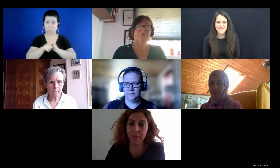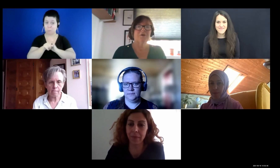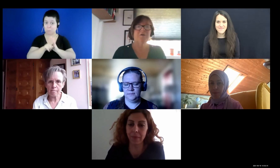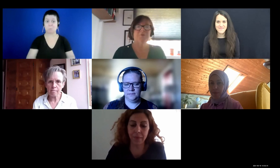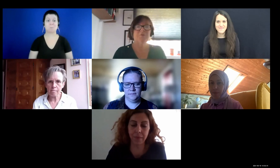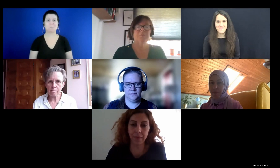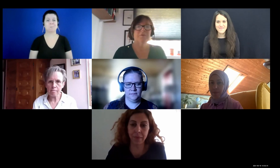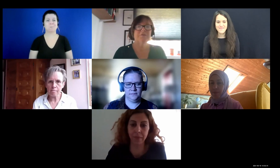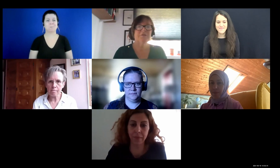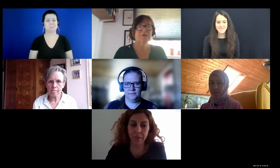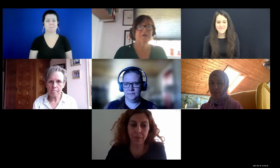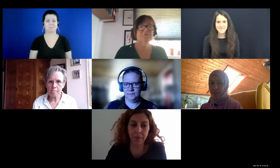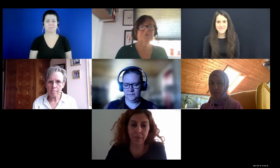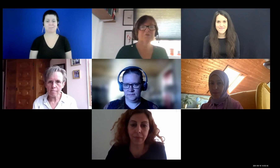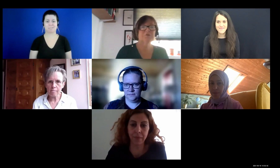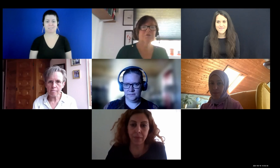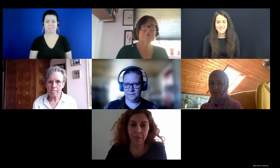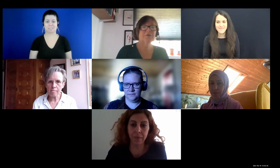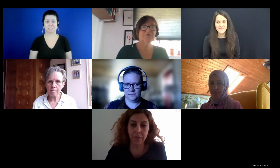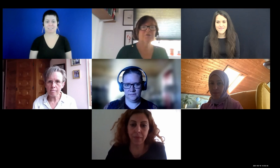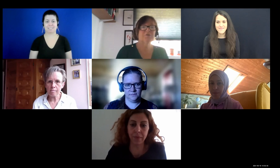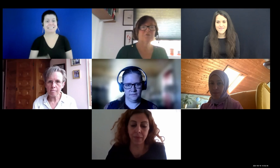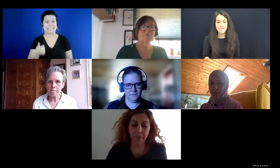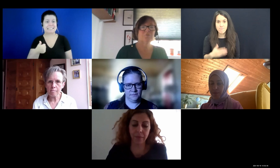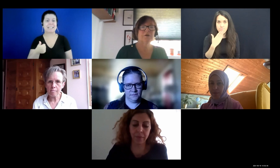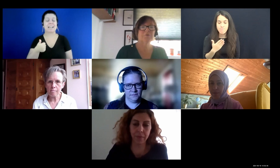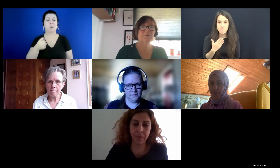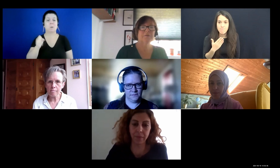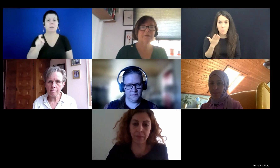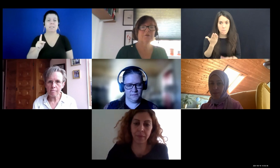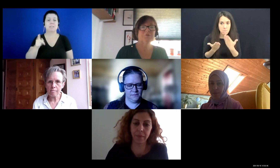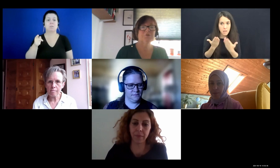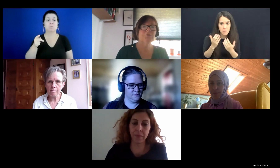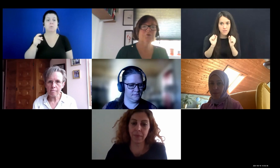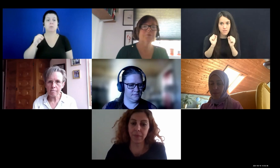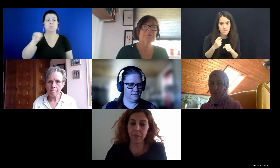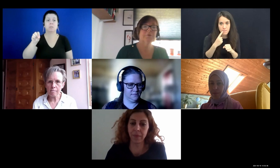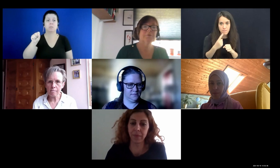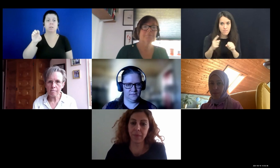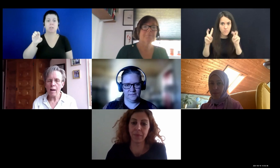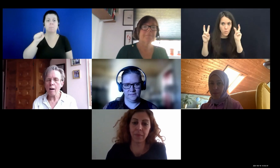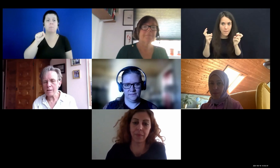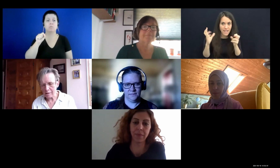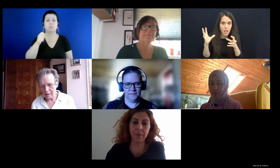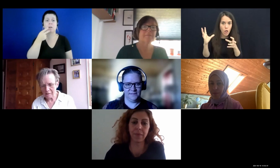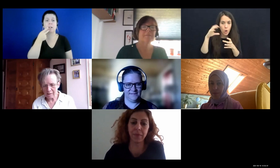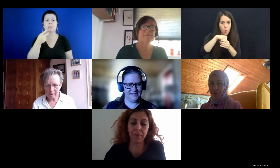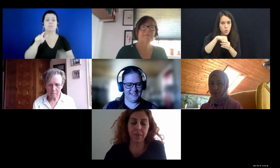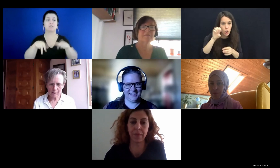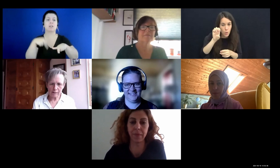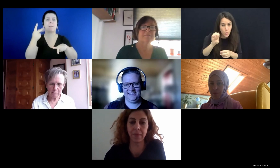Thank you. I hope you don't, is it okay also, Josie, to mention your work with Inclusion Europe? Oh, yes.